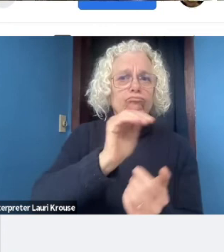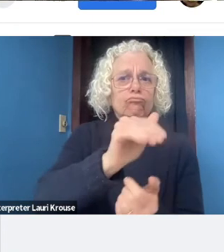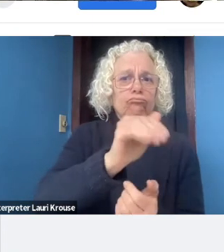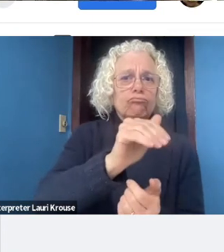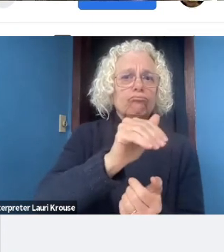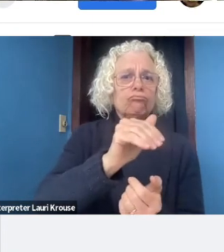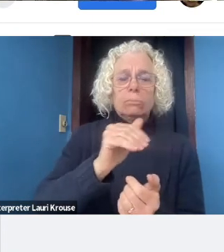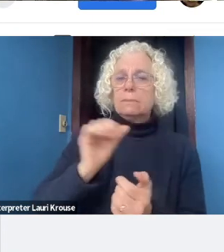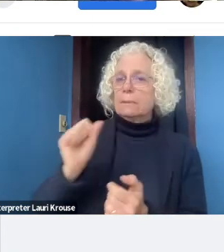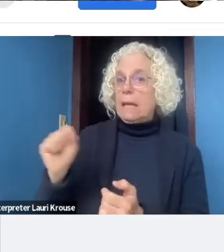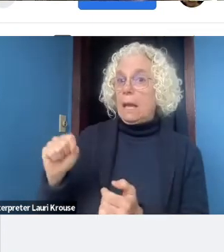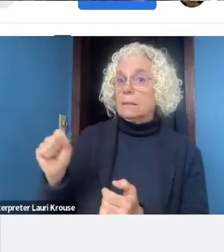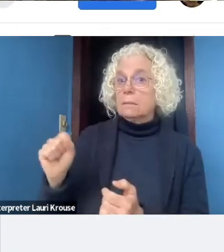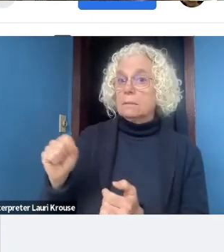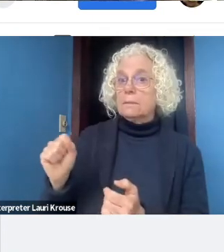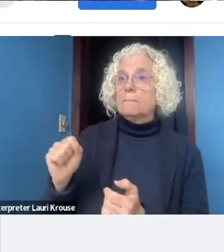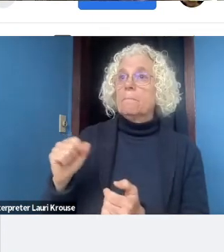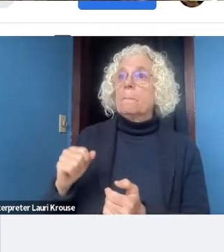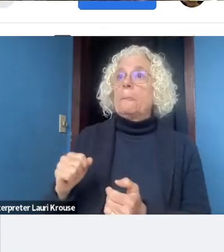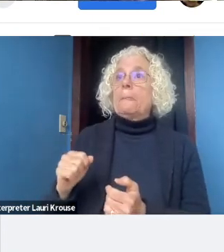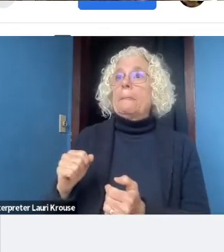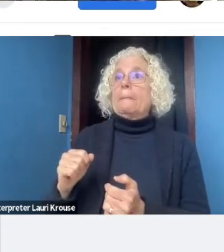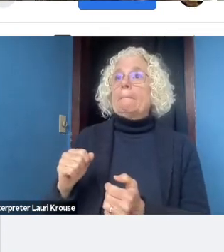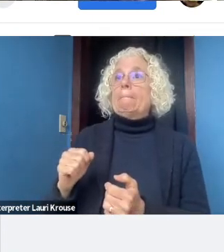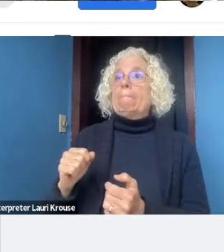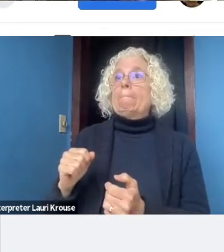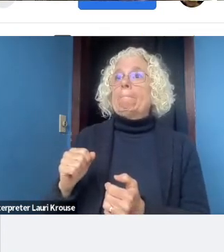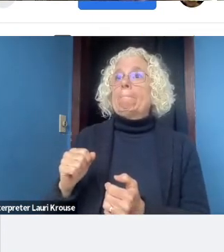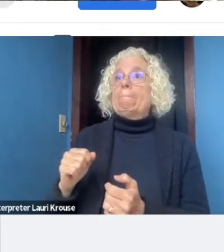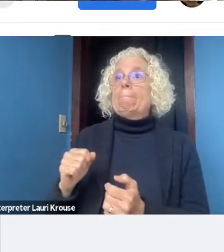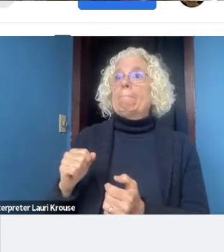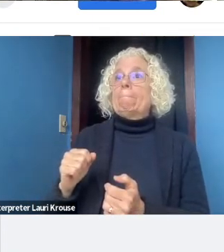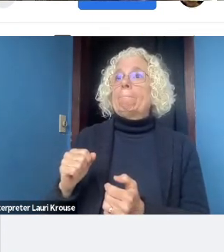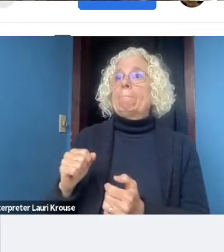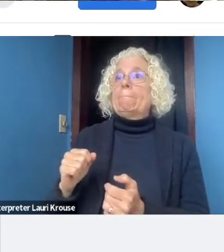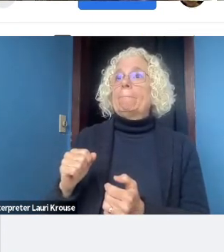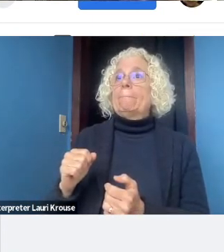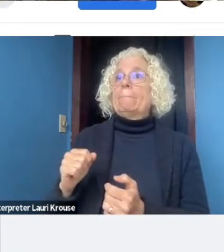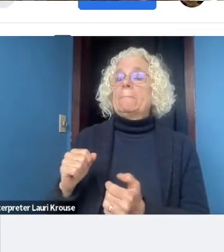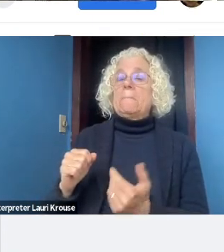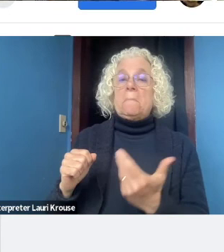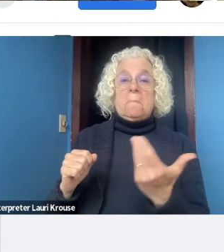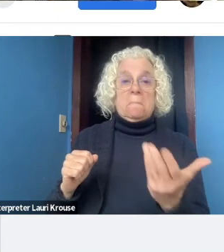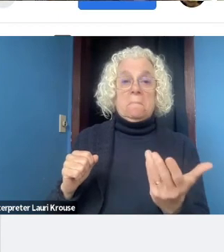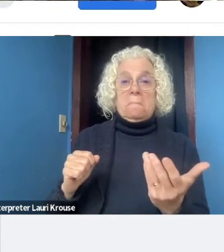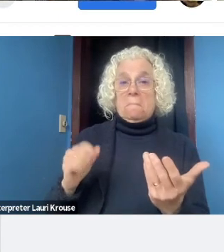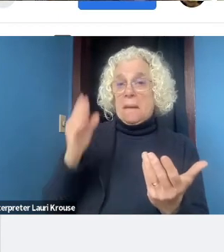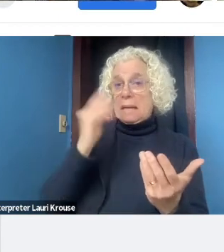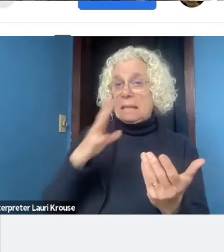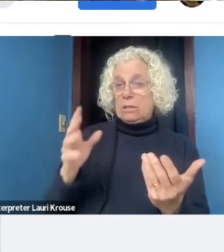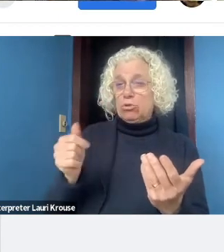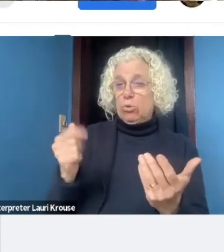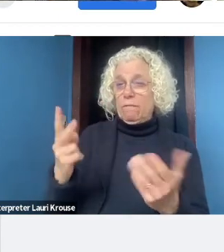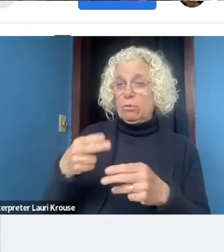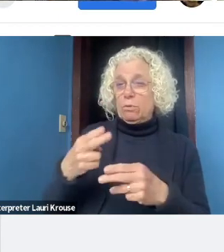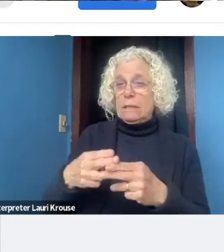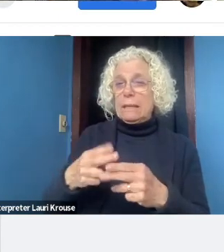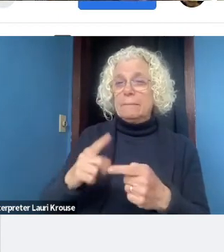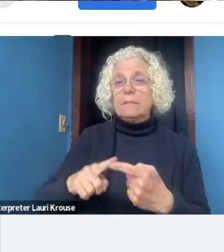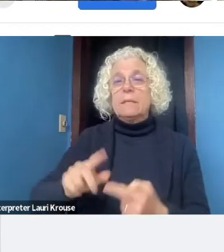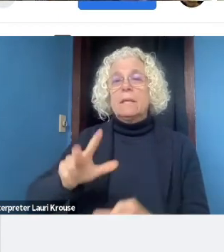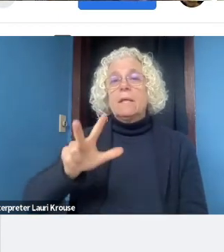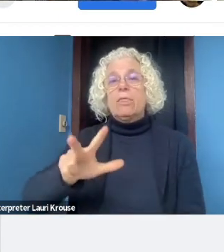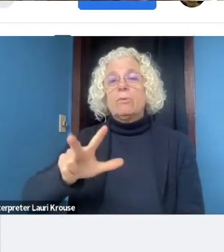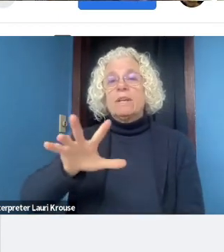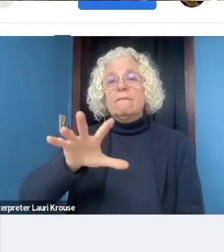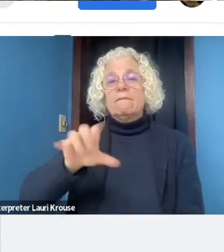I can give you two organizations that off the top of my head, or maybe even more. So 350 Brooklyn, which is